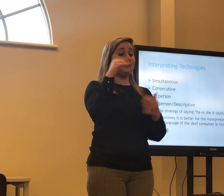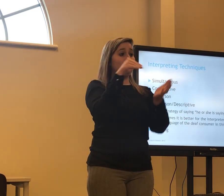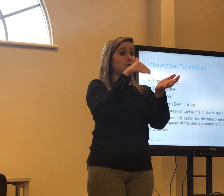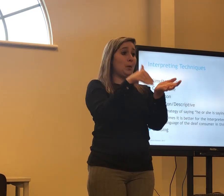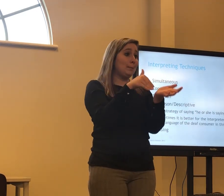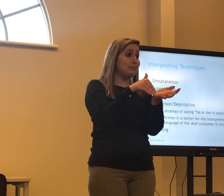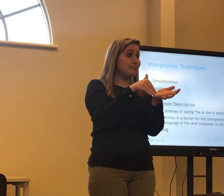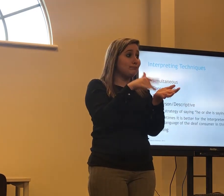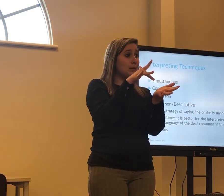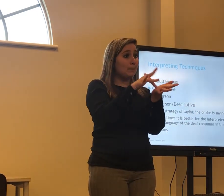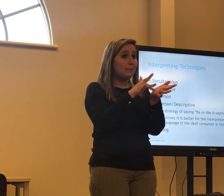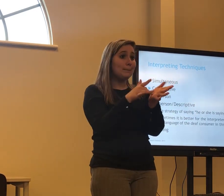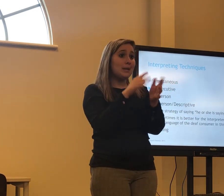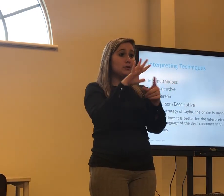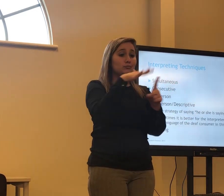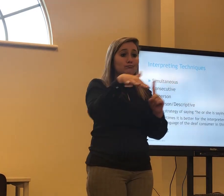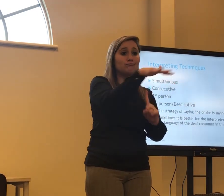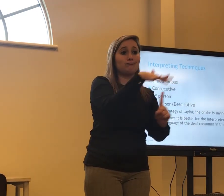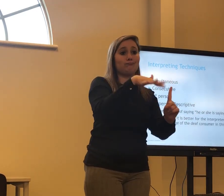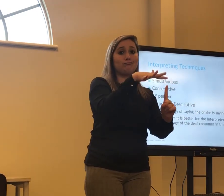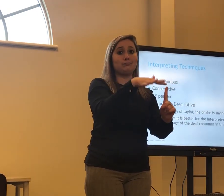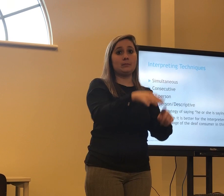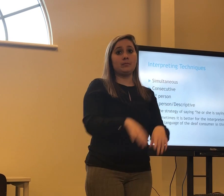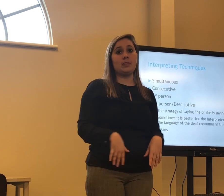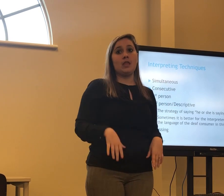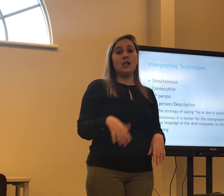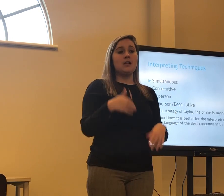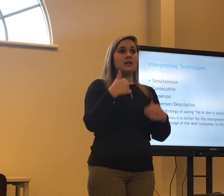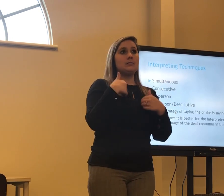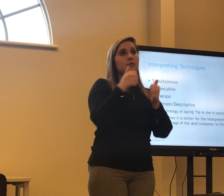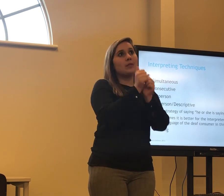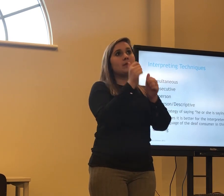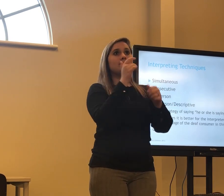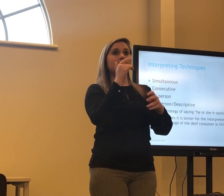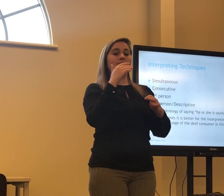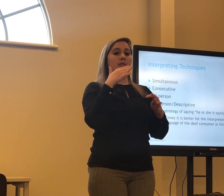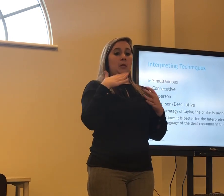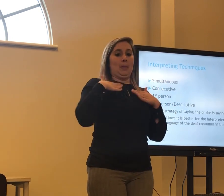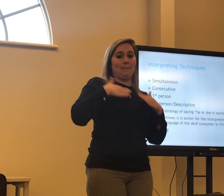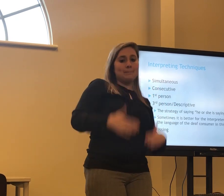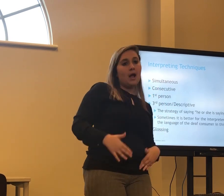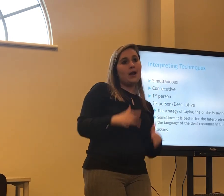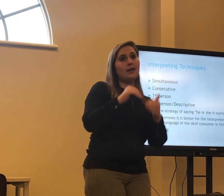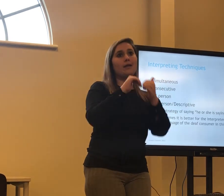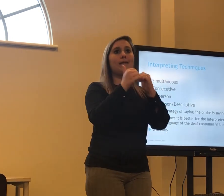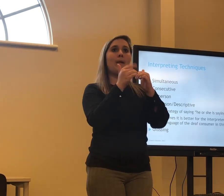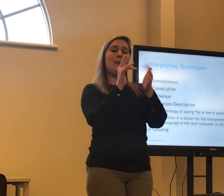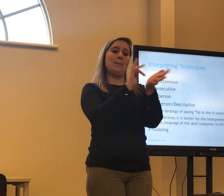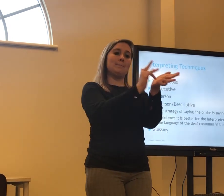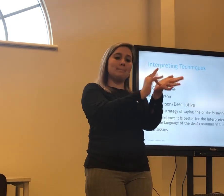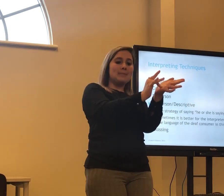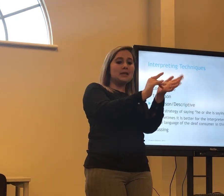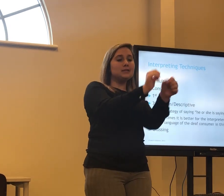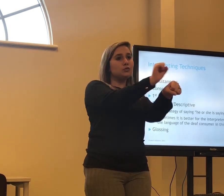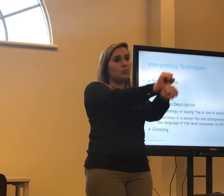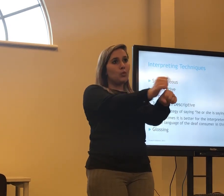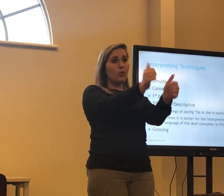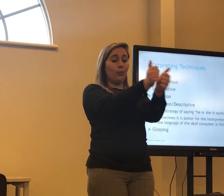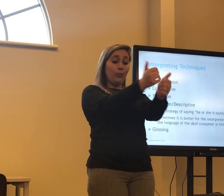all those fun words of how the body works and what the medicine's going to do to the body and where we're going to do surgery. And if you try to sign just